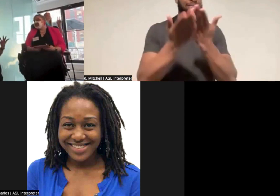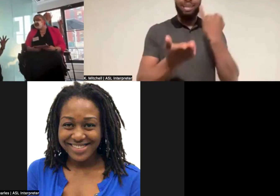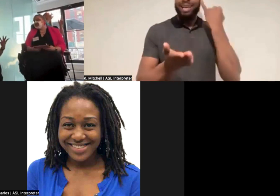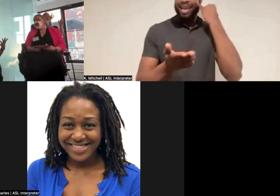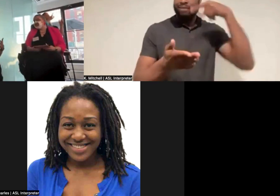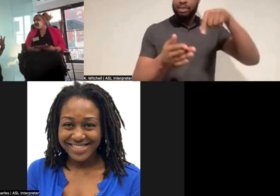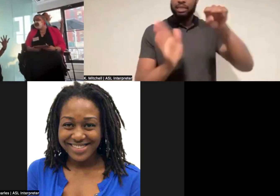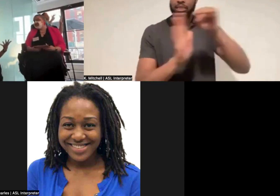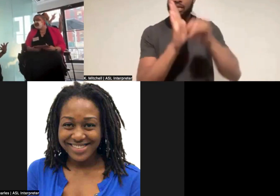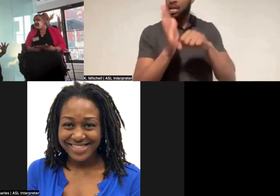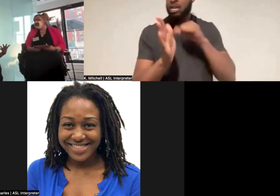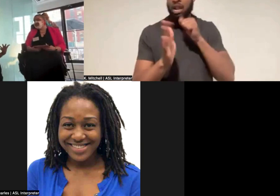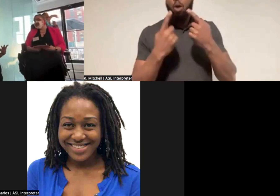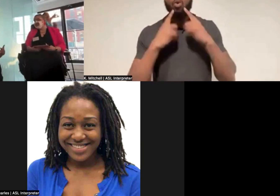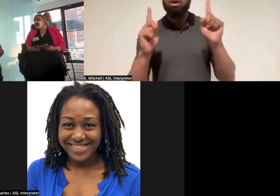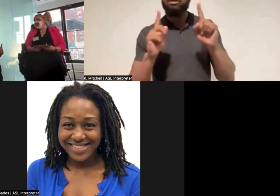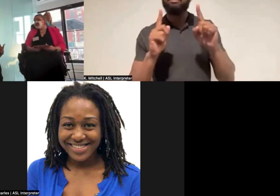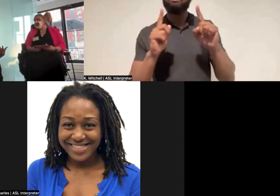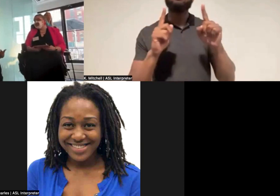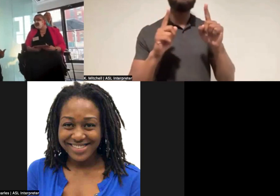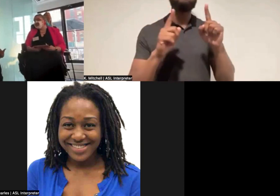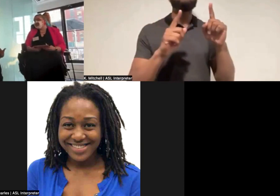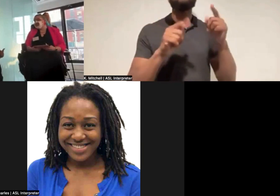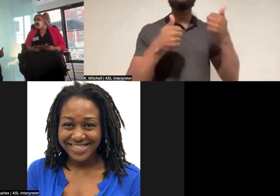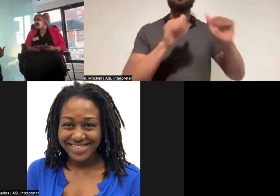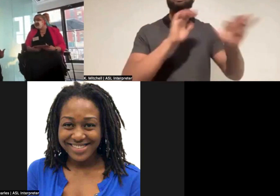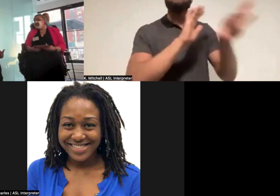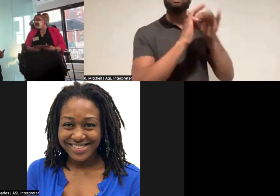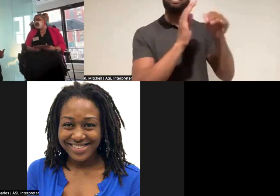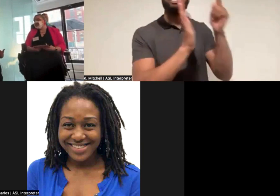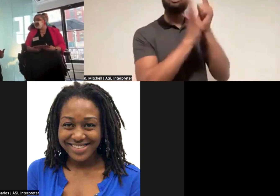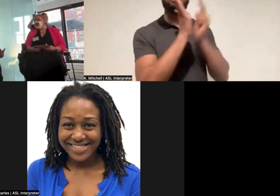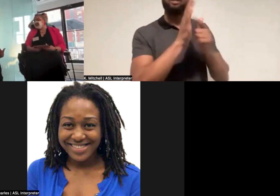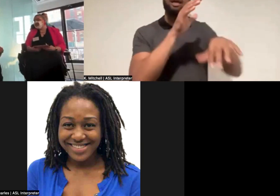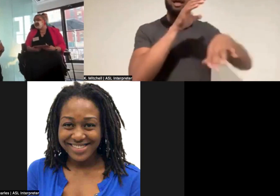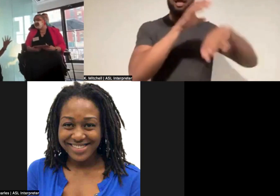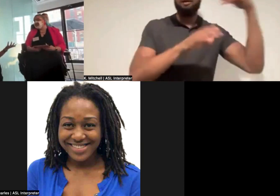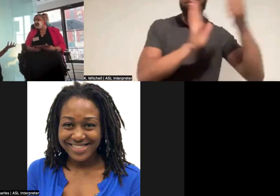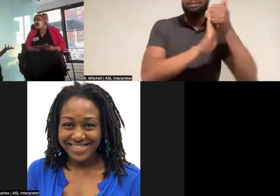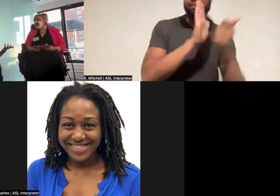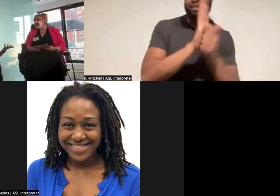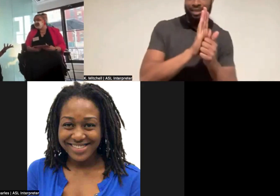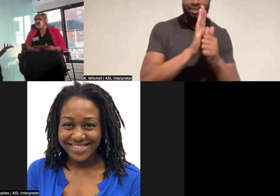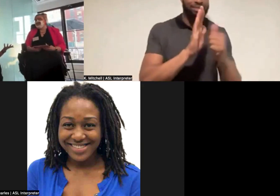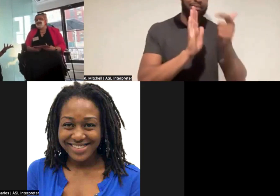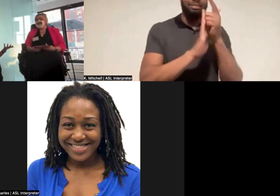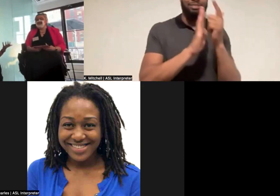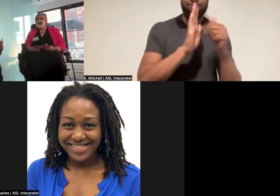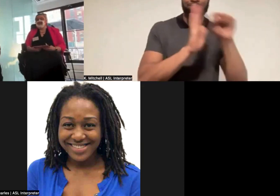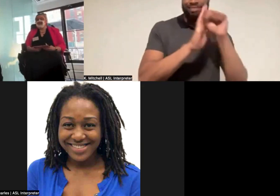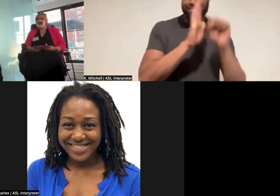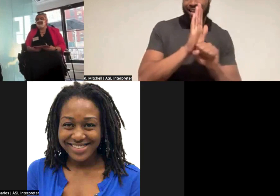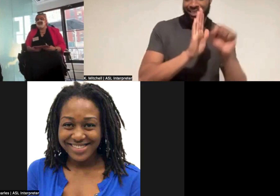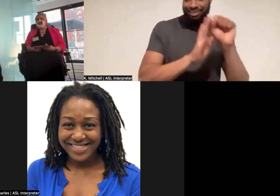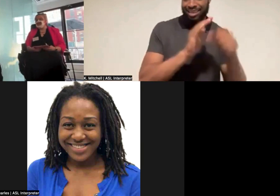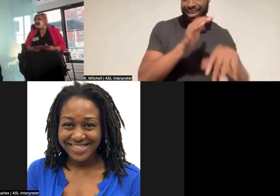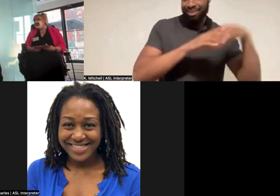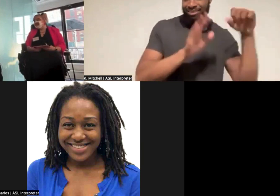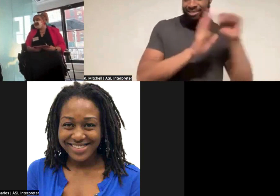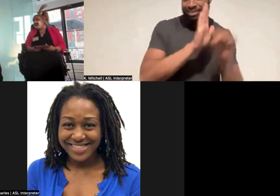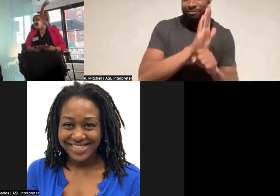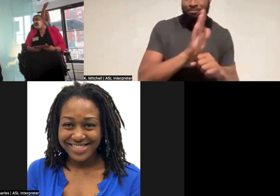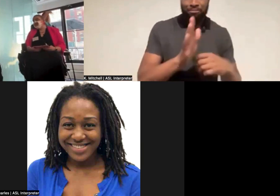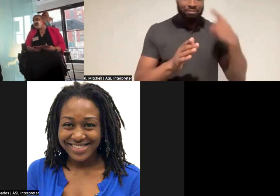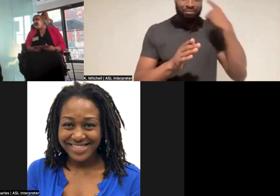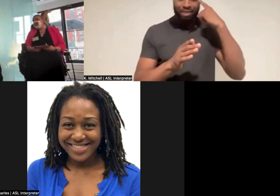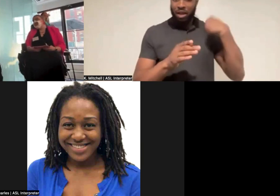prestigious university and people in the state are unfortunately not taking on the case, look outside. Look outside. We get a lot of cases